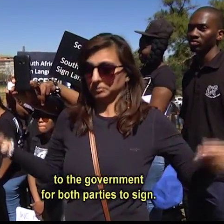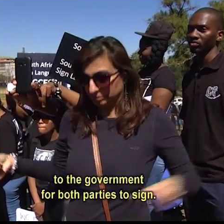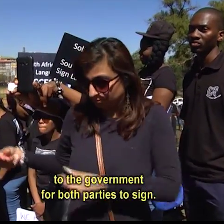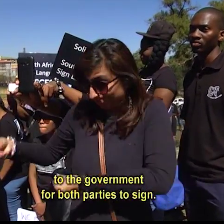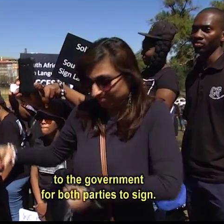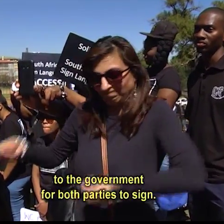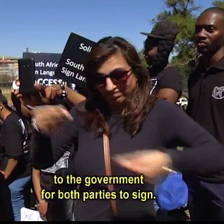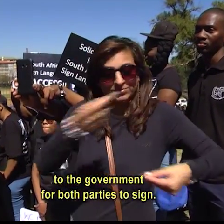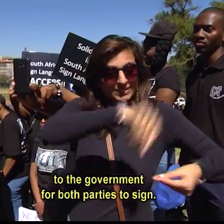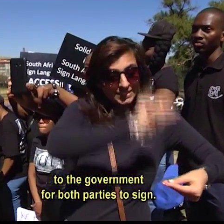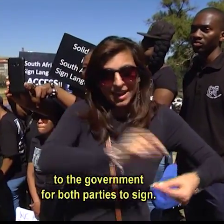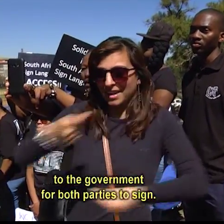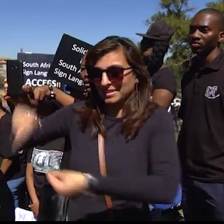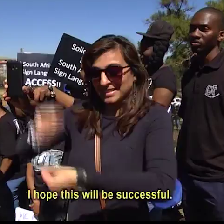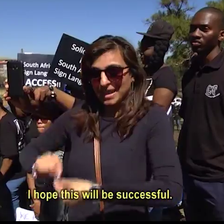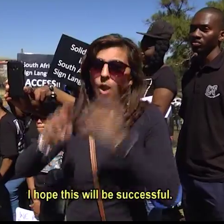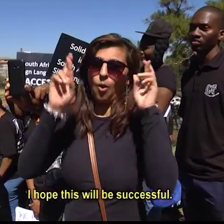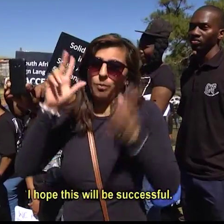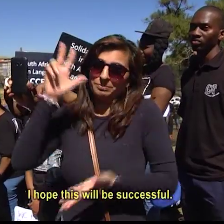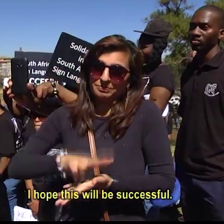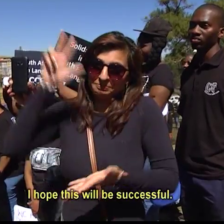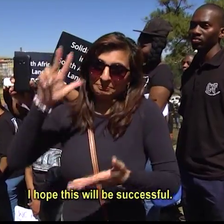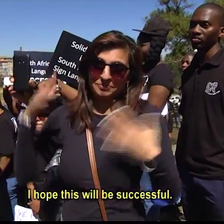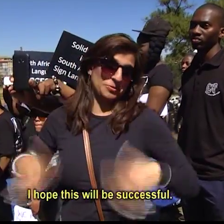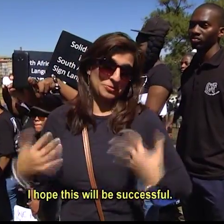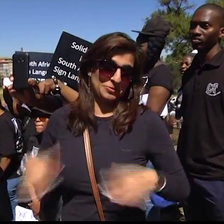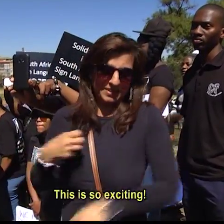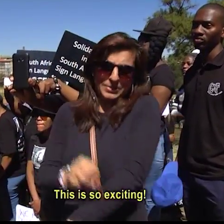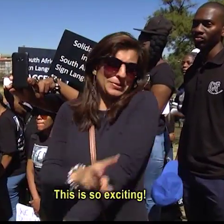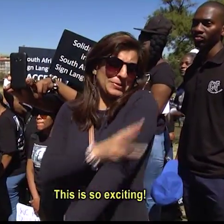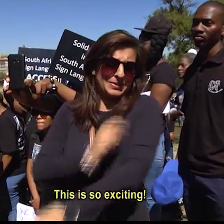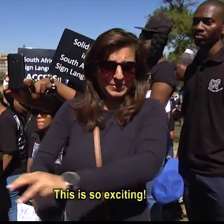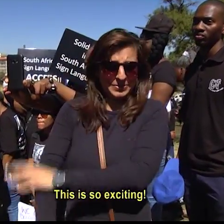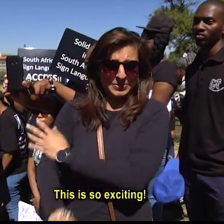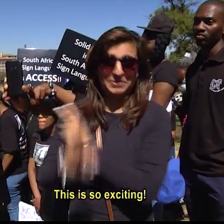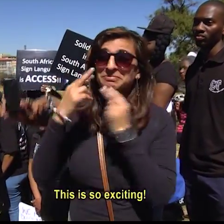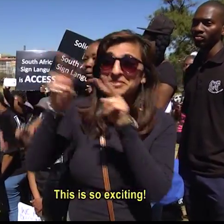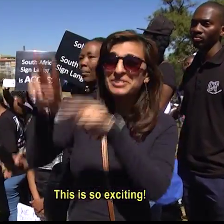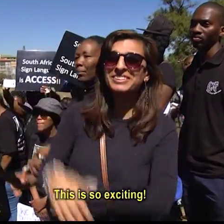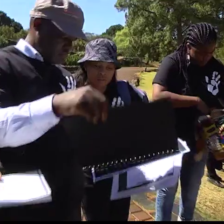to sign. I hope this will be successful. This is so exciting.